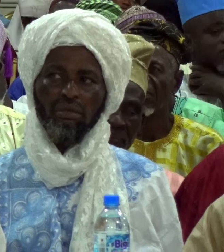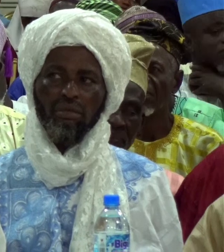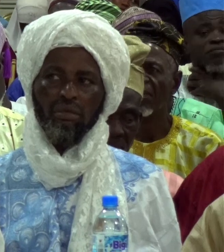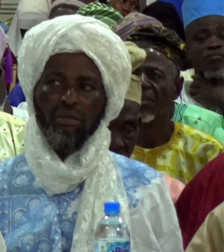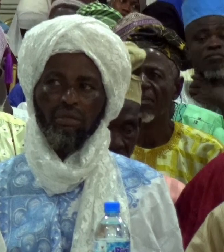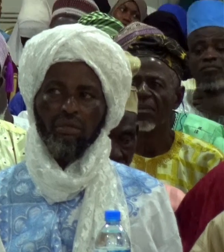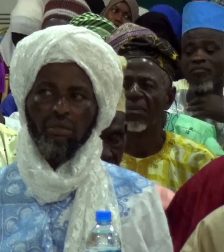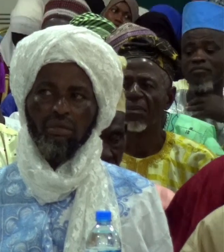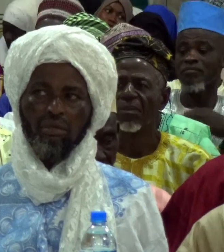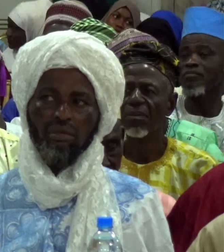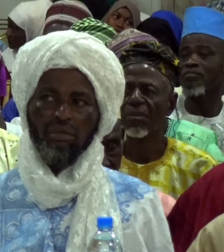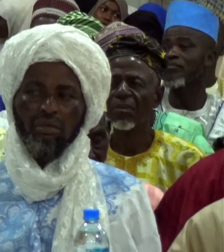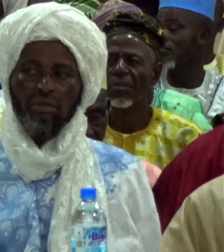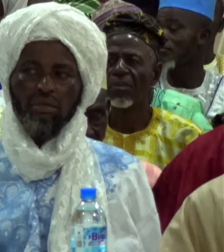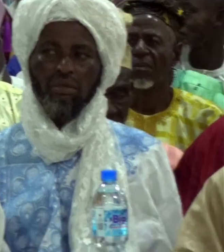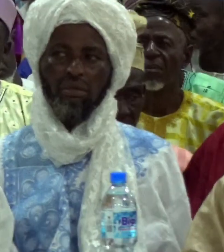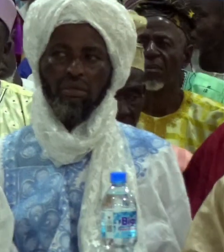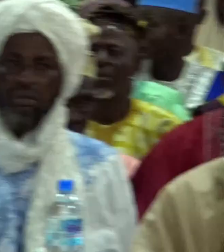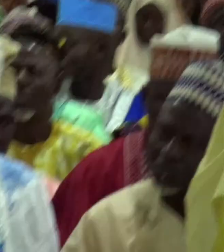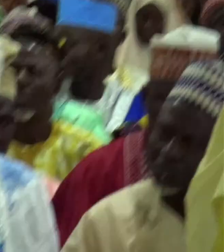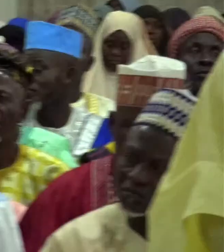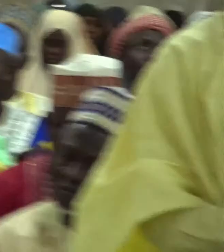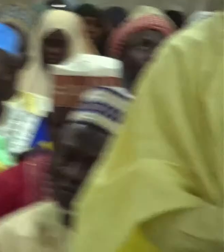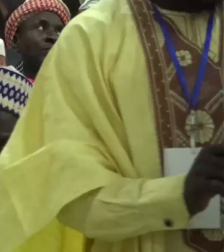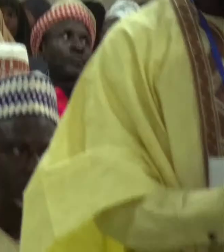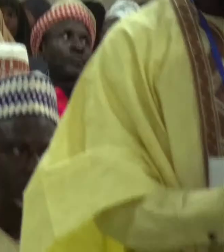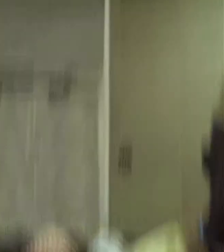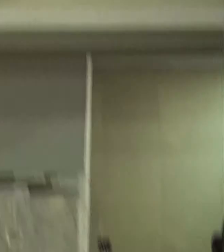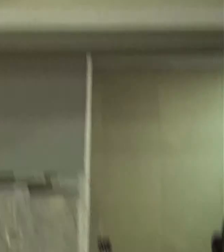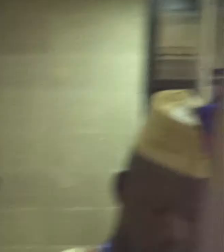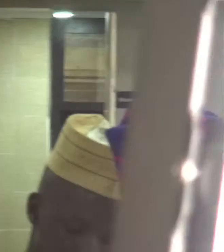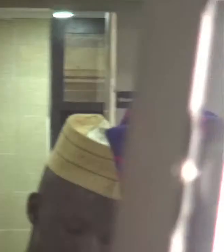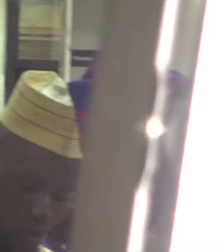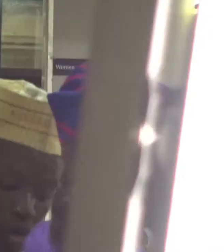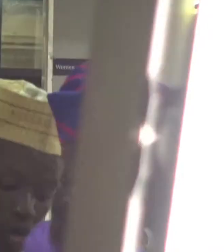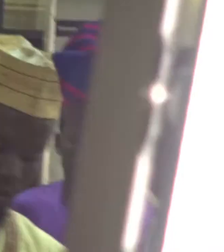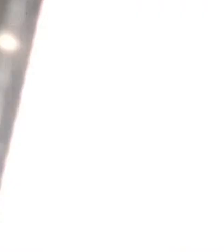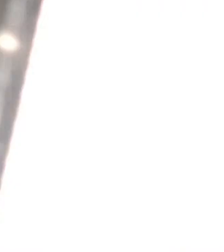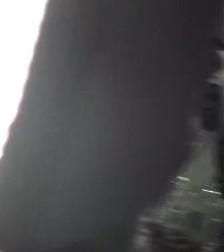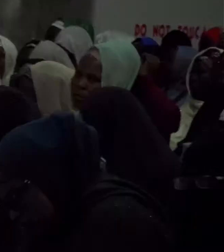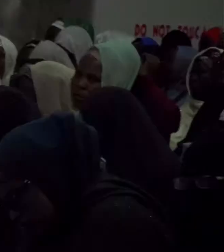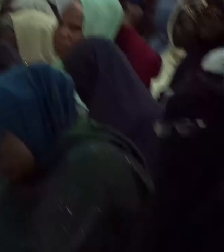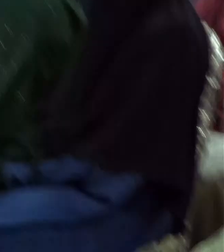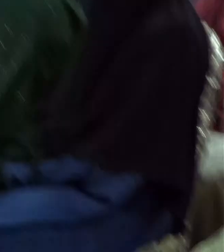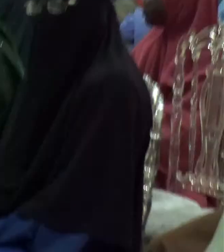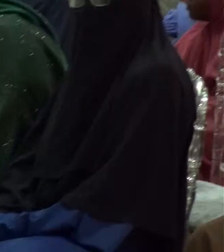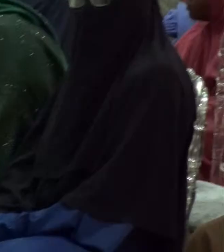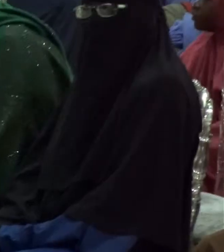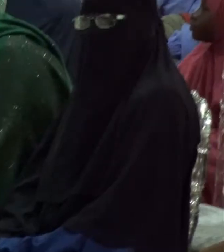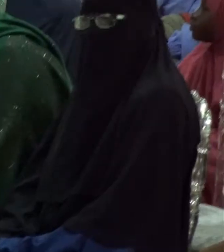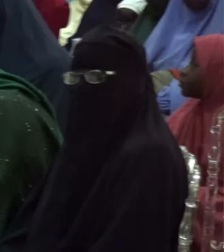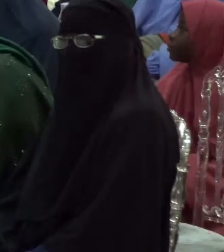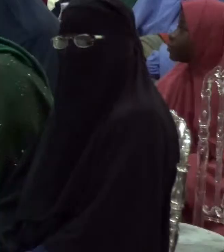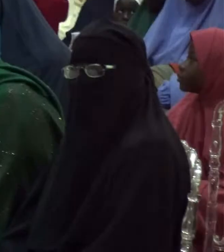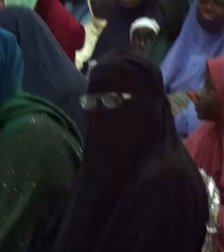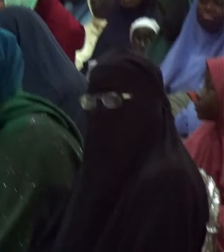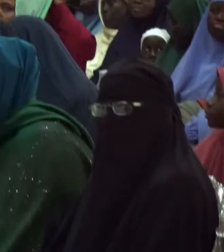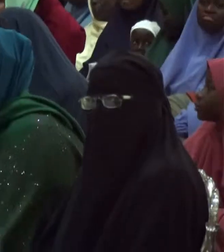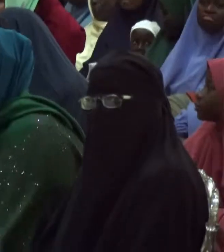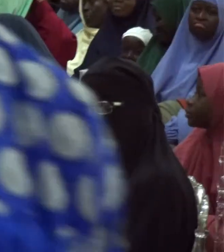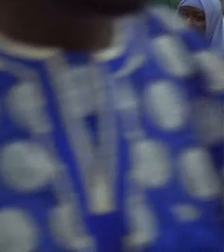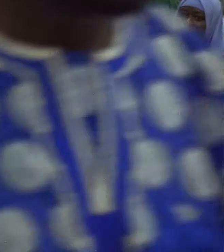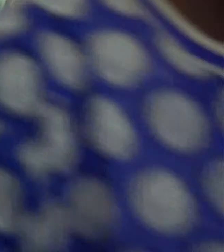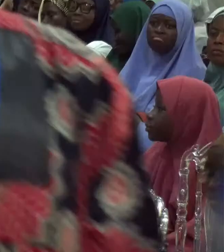all embracing. If you are a minister, if you are a senator, if you are a rector, if you are a fisi, if you are a lecturer, whatever you are, Islam is